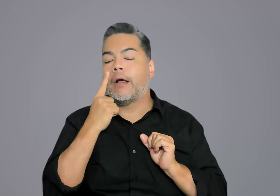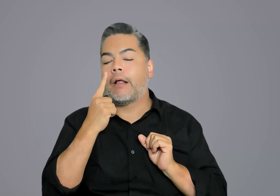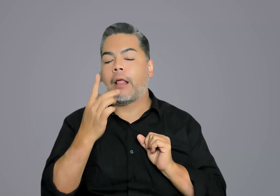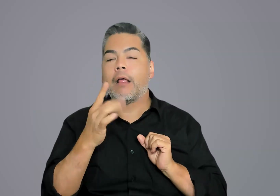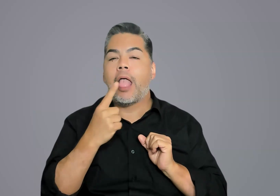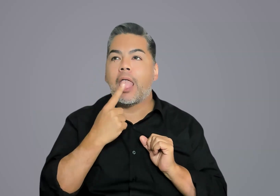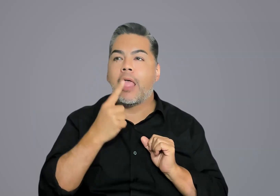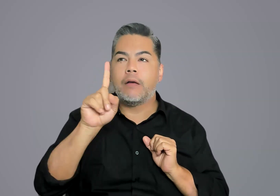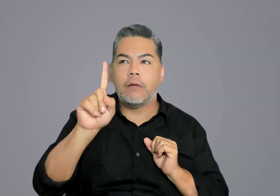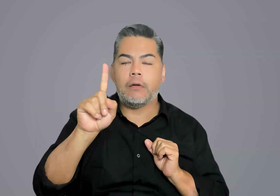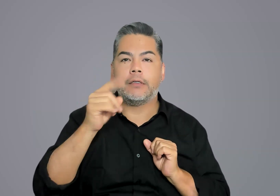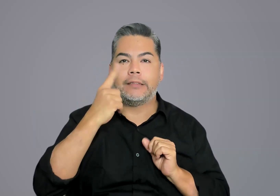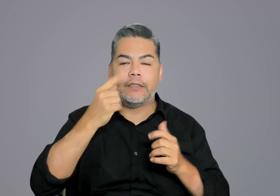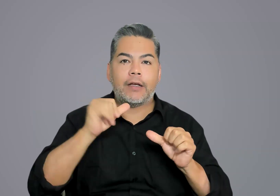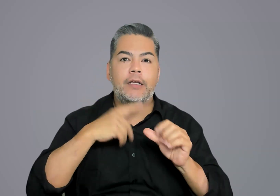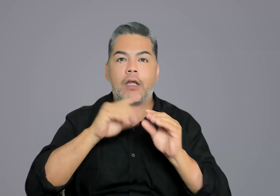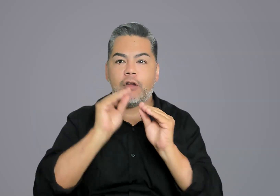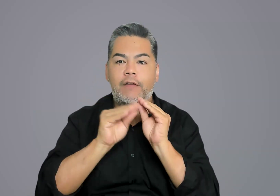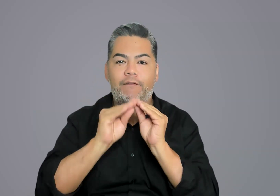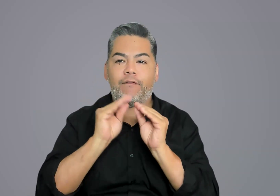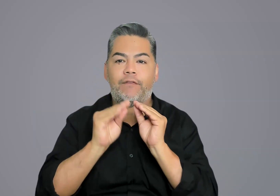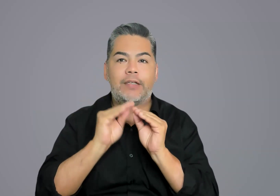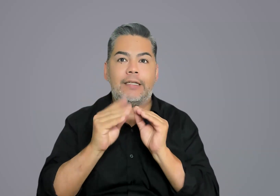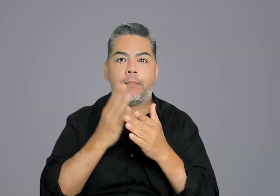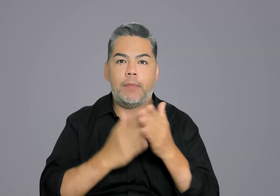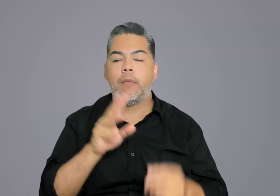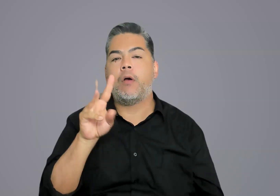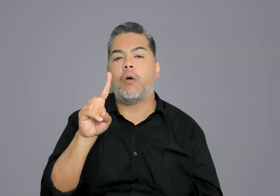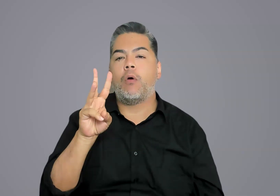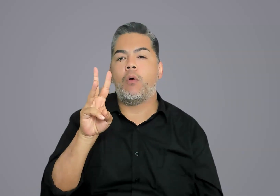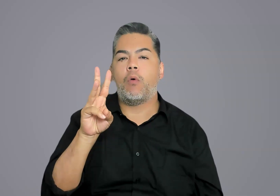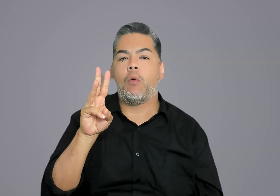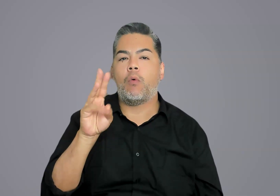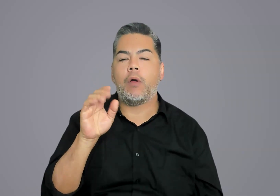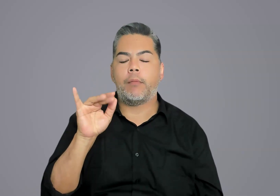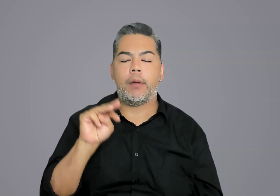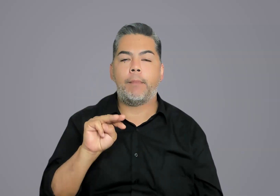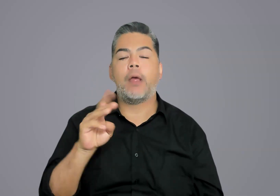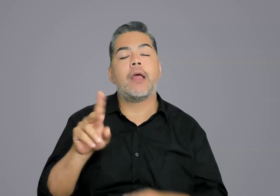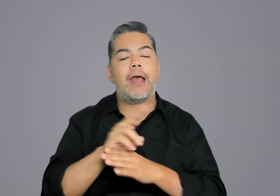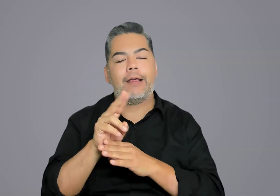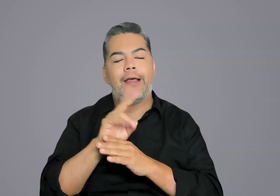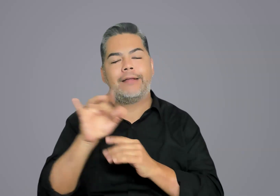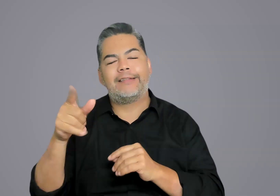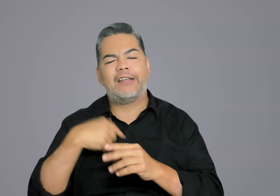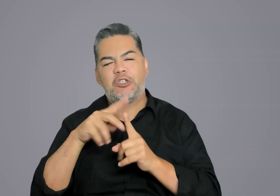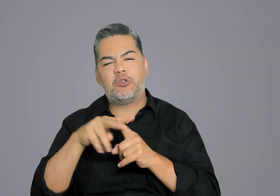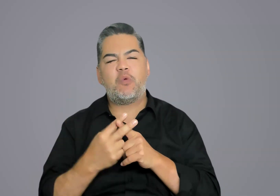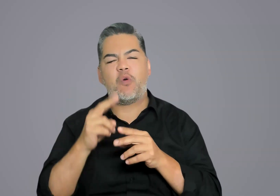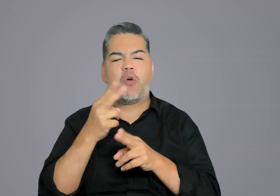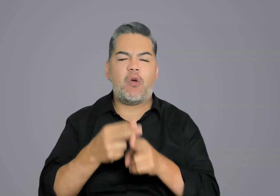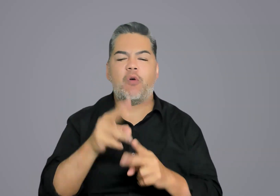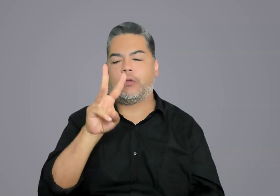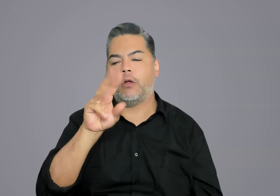out some more and start fixing the low-hanging fruit, WebAIM has a tool called Wave that will let you check one